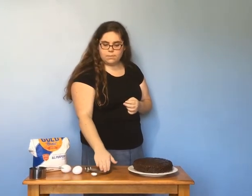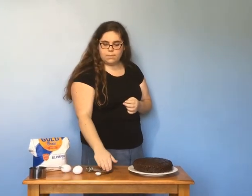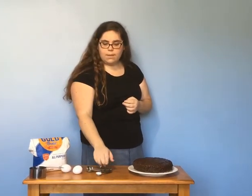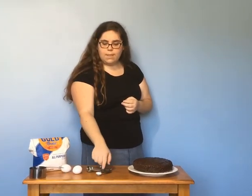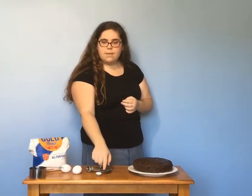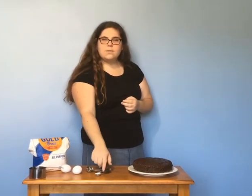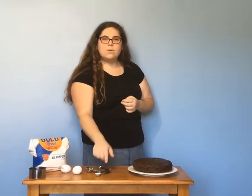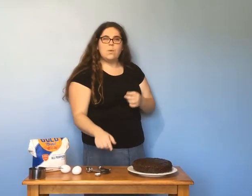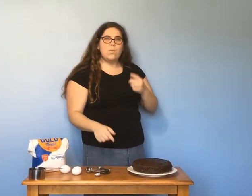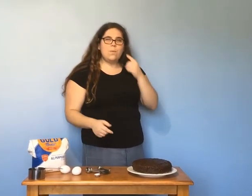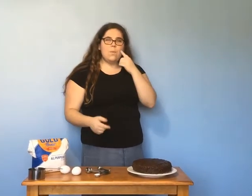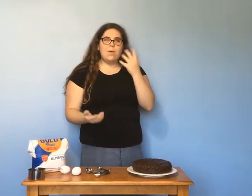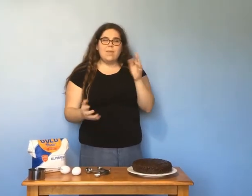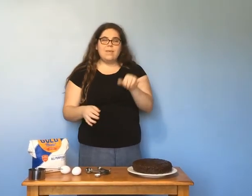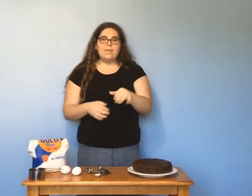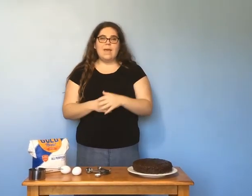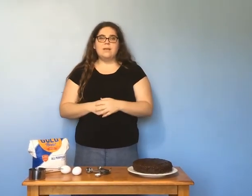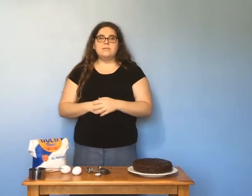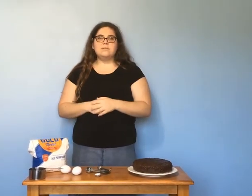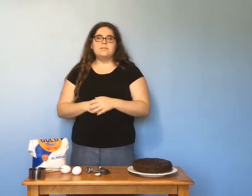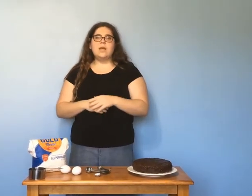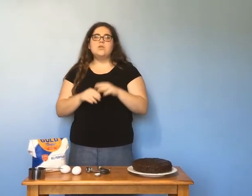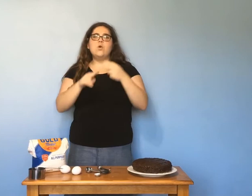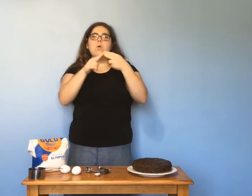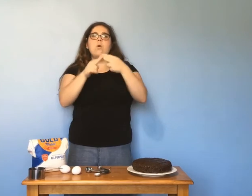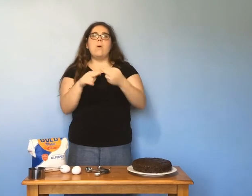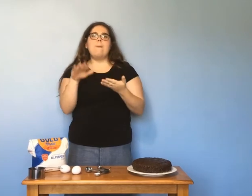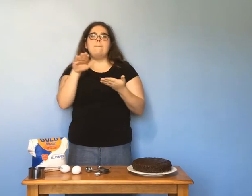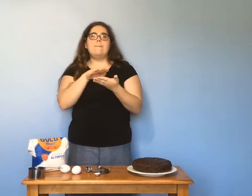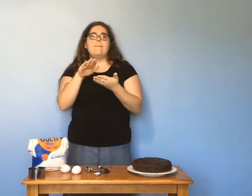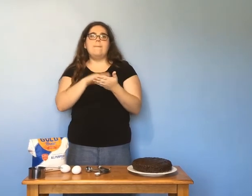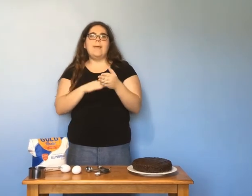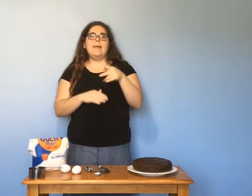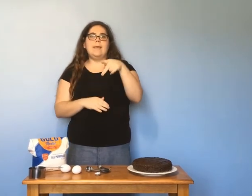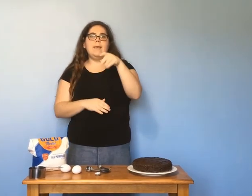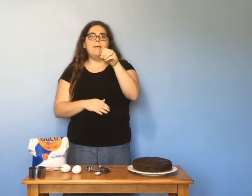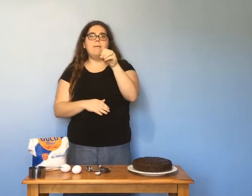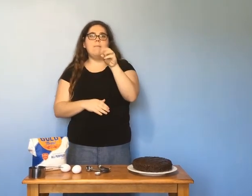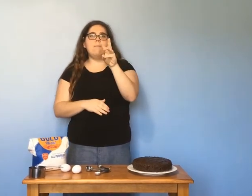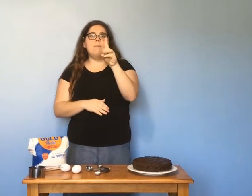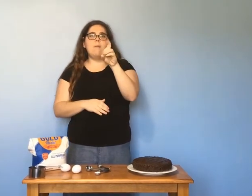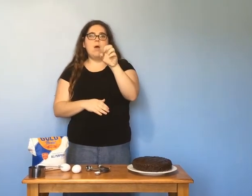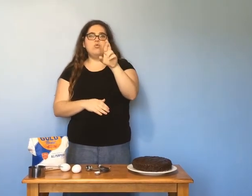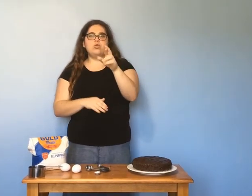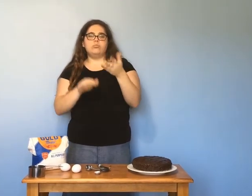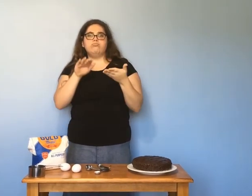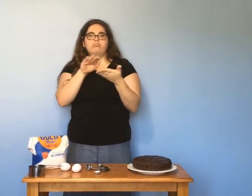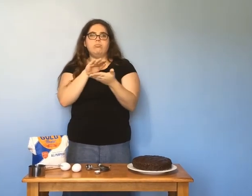I have a tablespoon here. You see this? What do you think this is? It's baking powder.